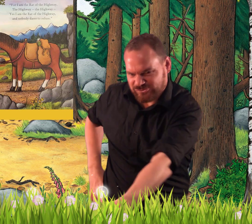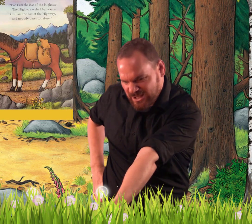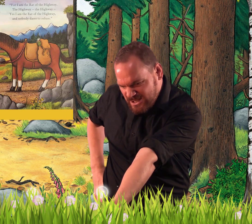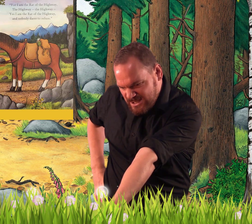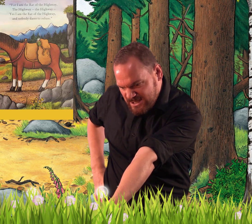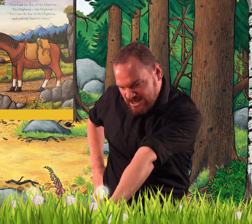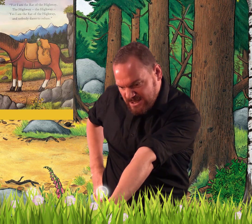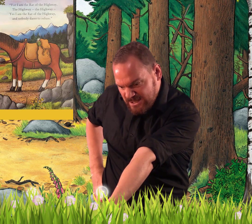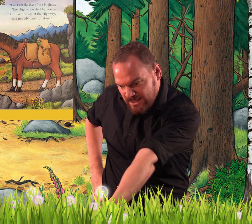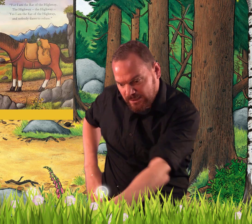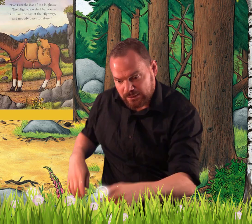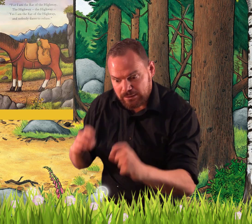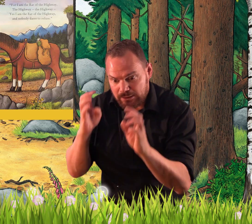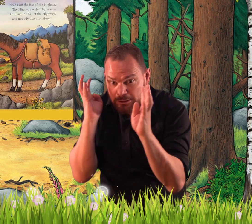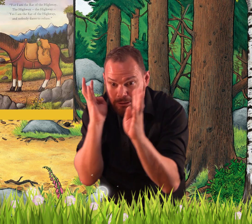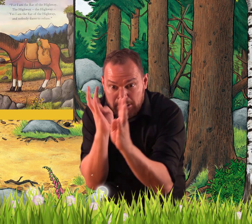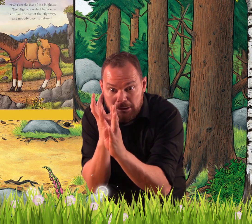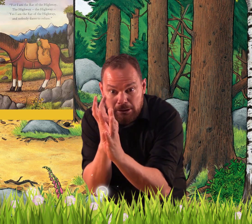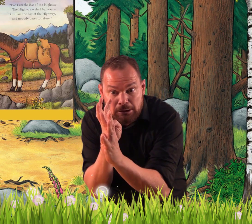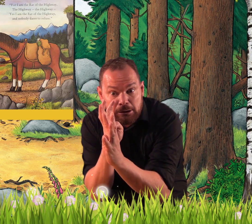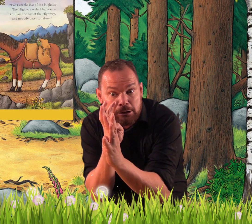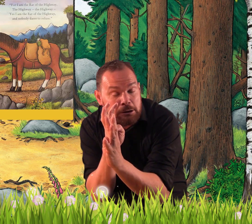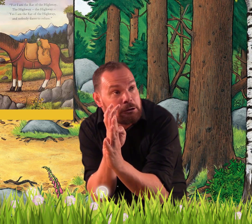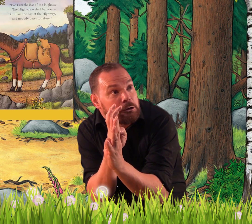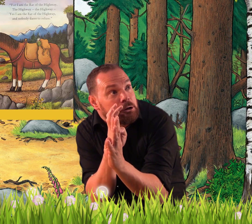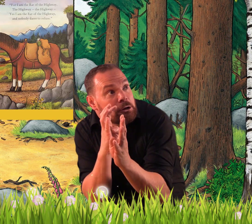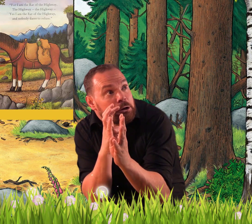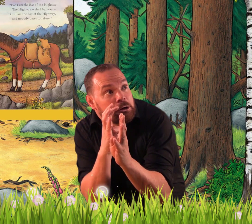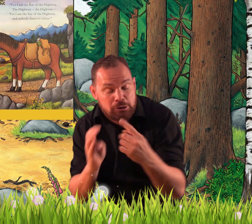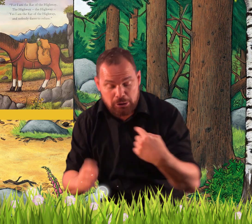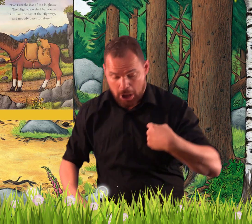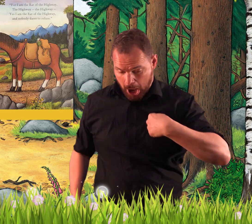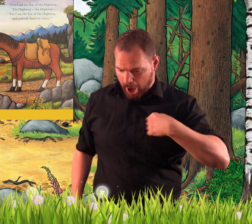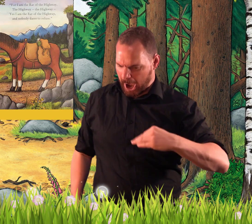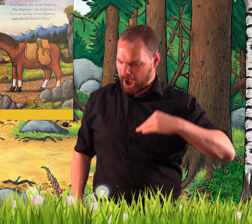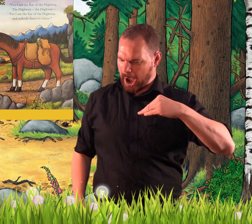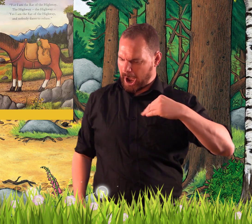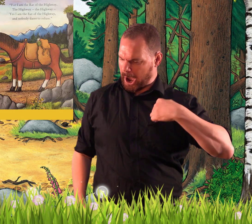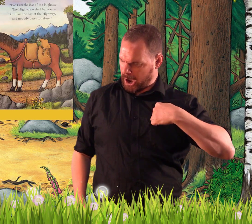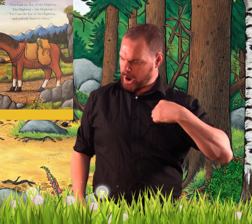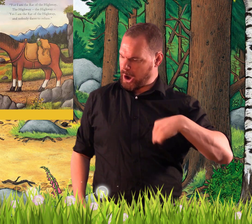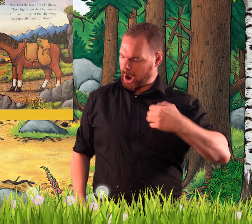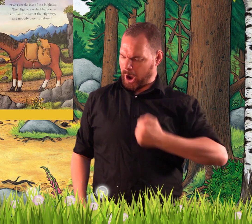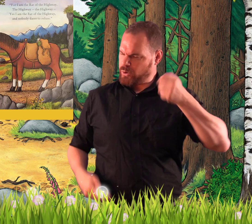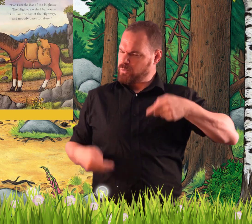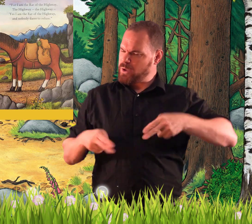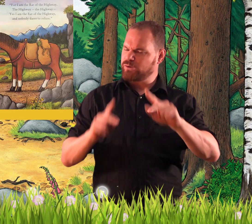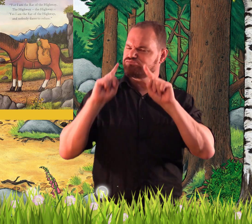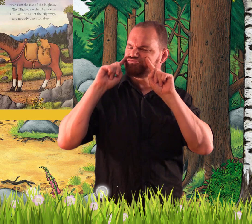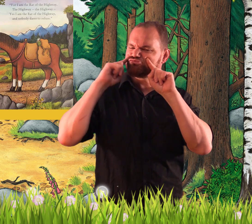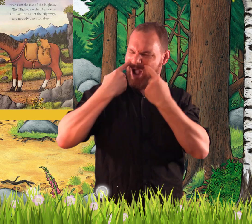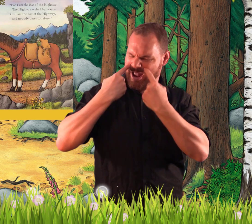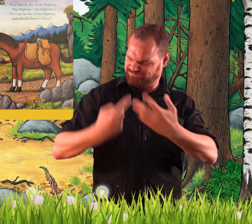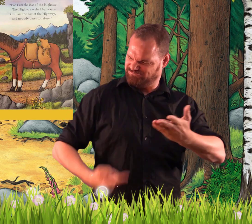his sword to them. The ants cowered. "I am the highway rat," announced the